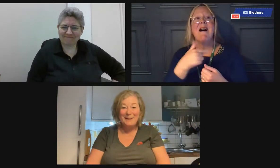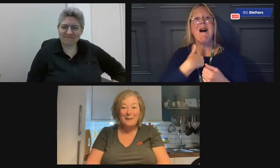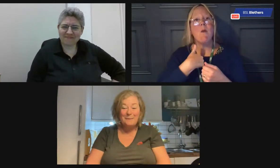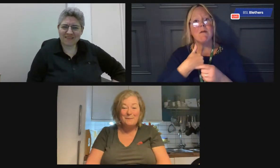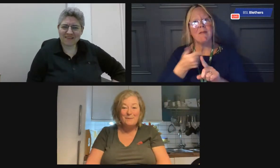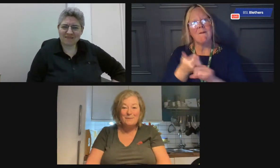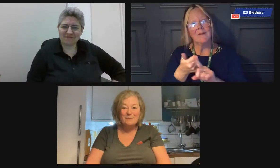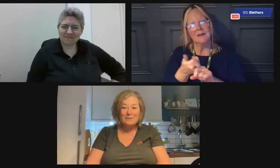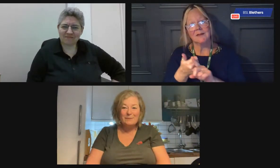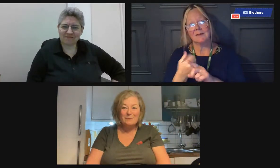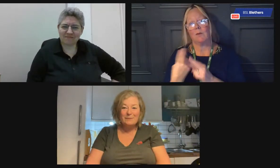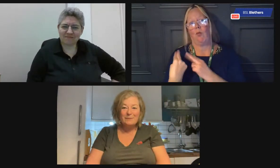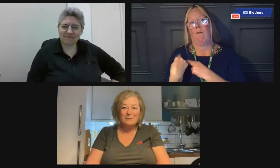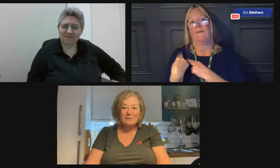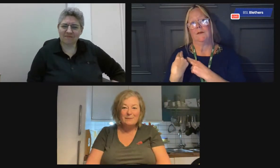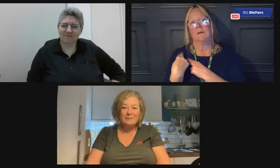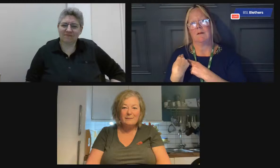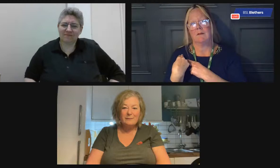you? Okay.